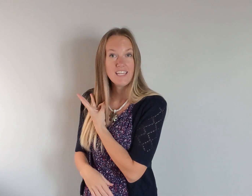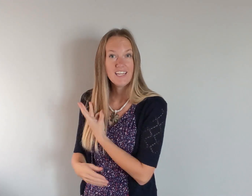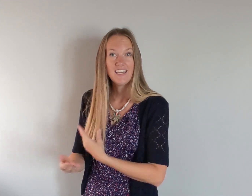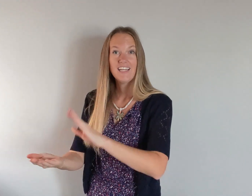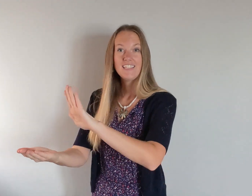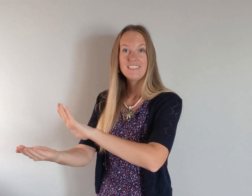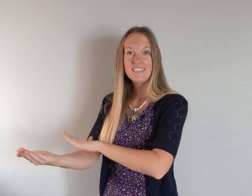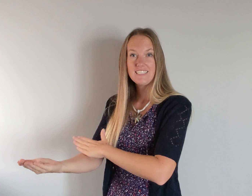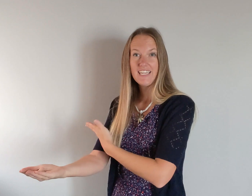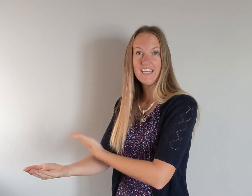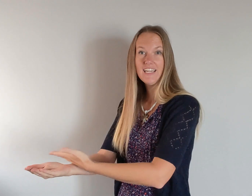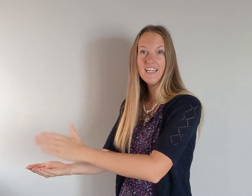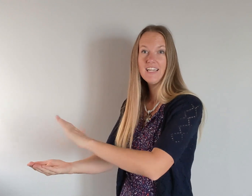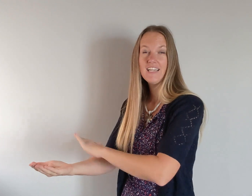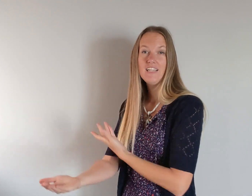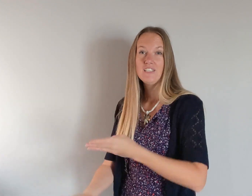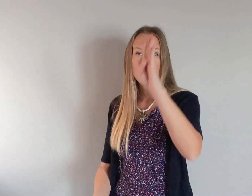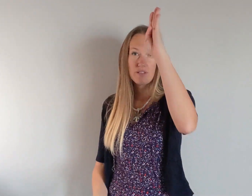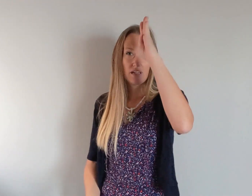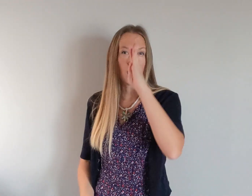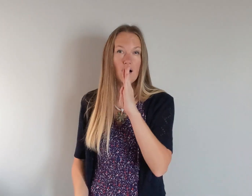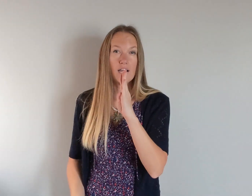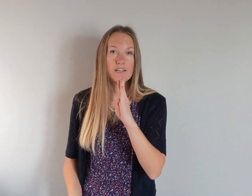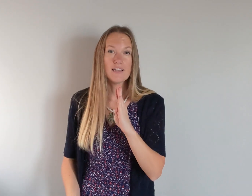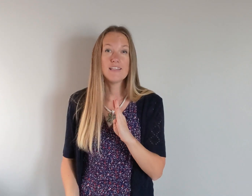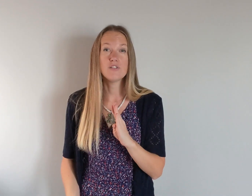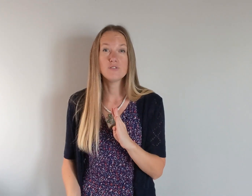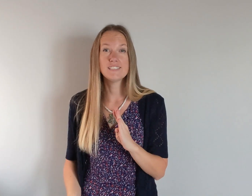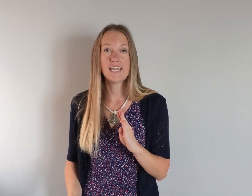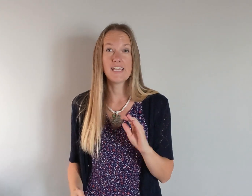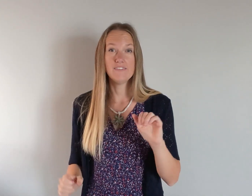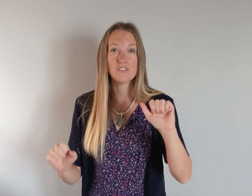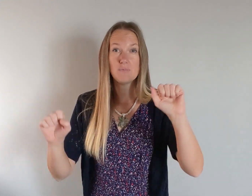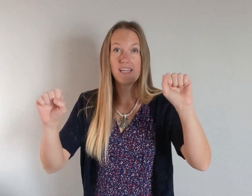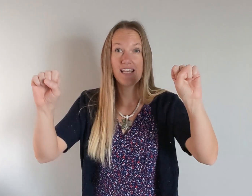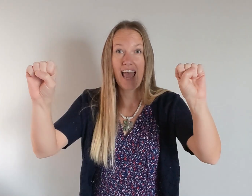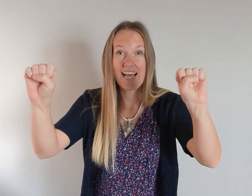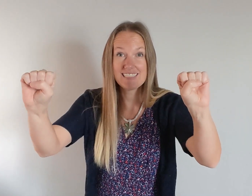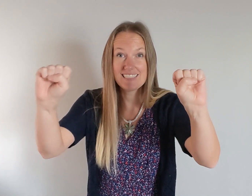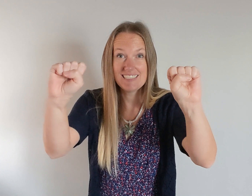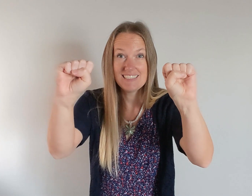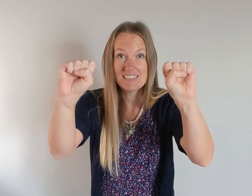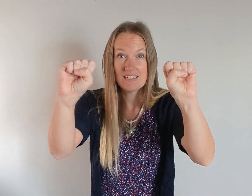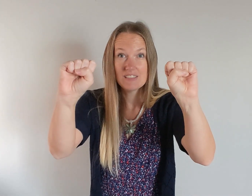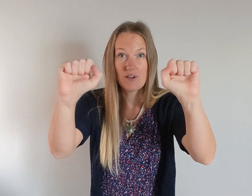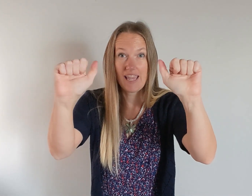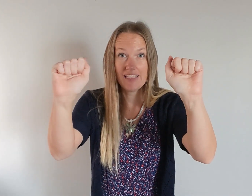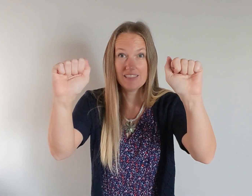We sing to the God, and then who saves. So you're making S's. So A's,